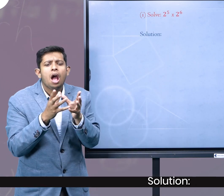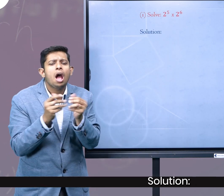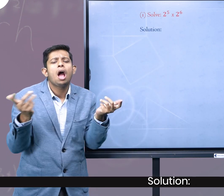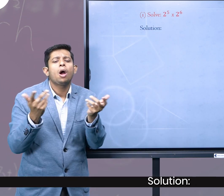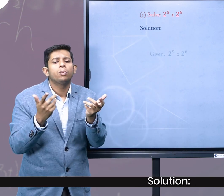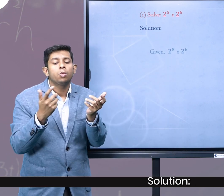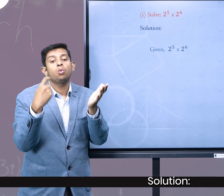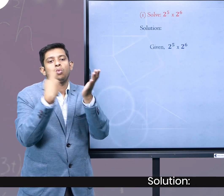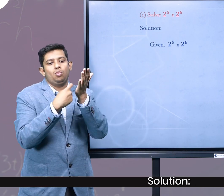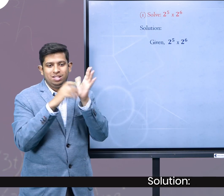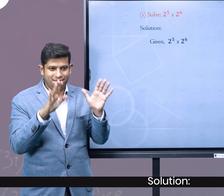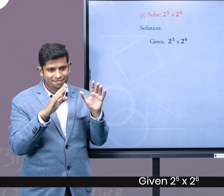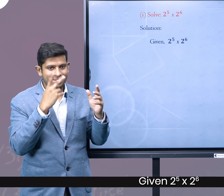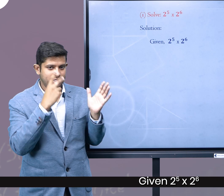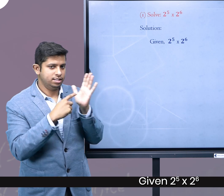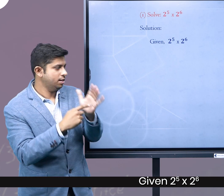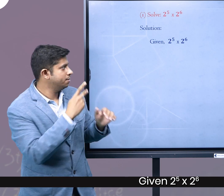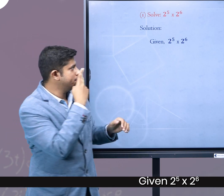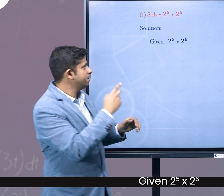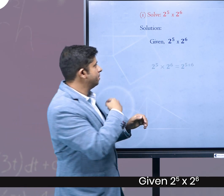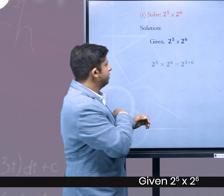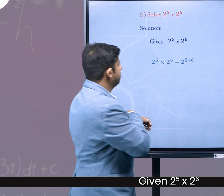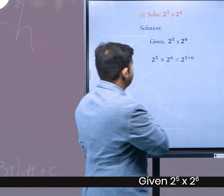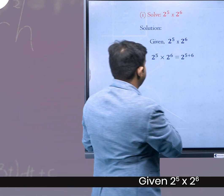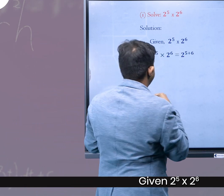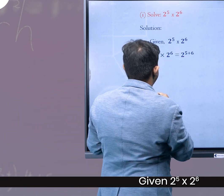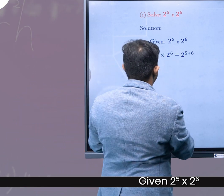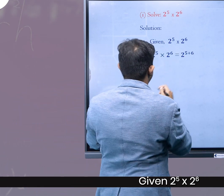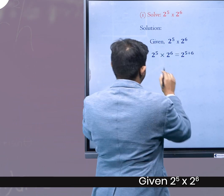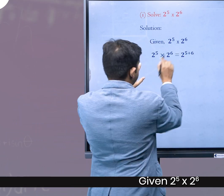Solution. Given 2 to the power of 5 into 2 to the power of 6.